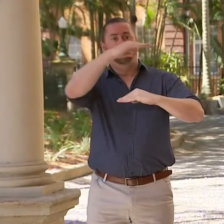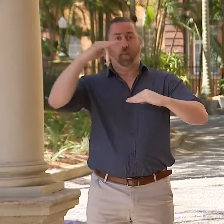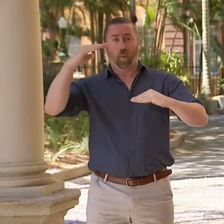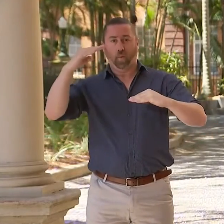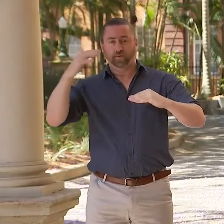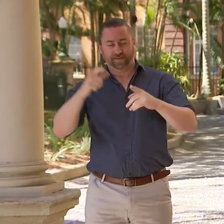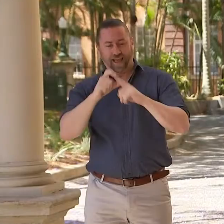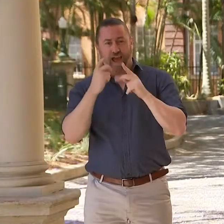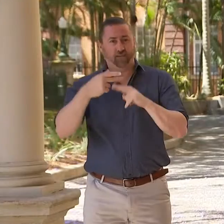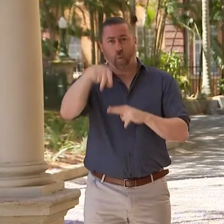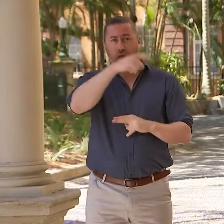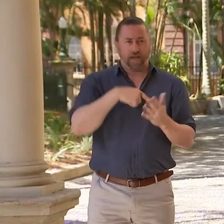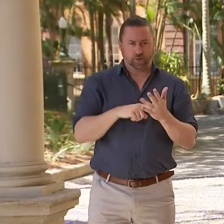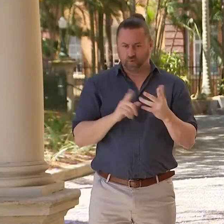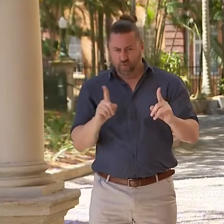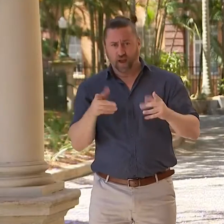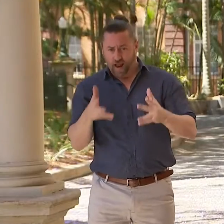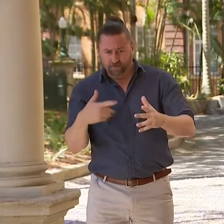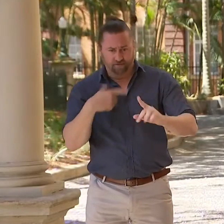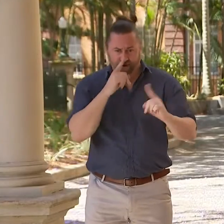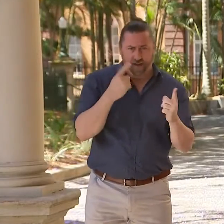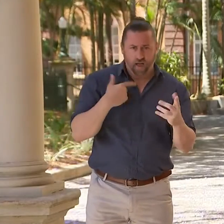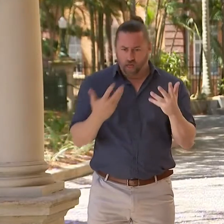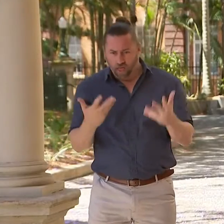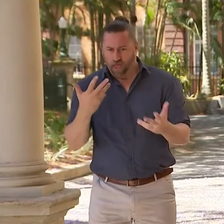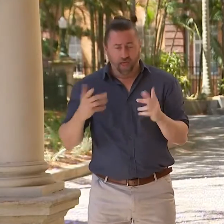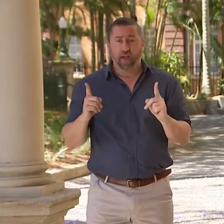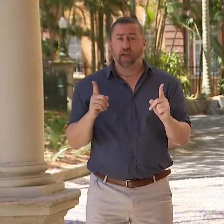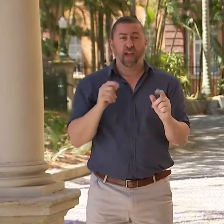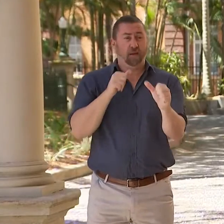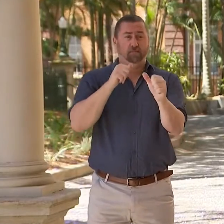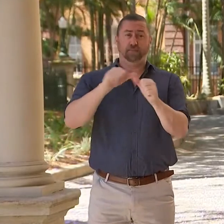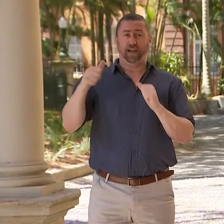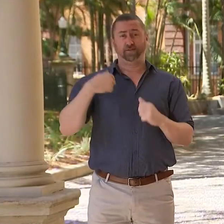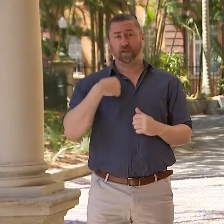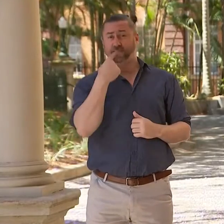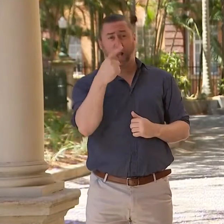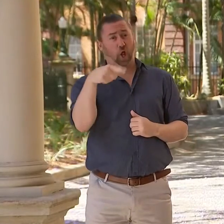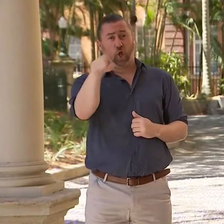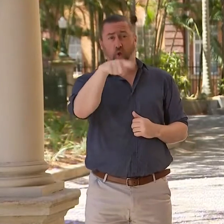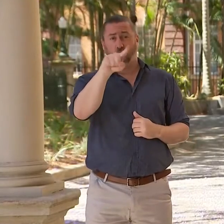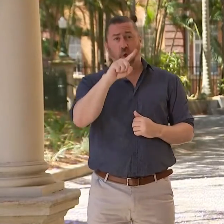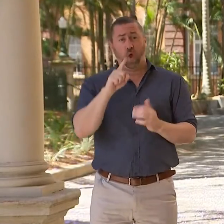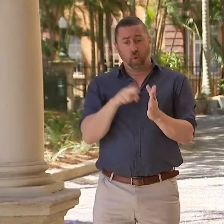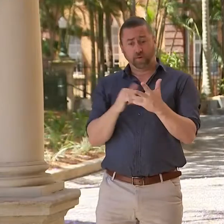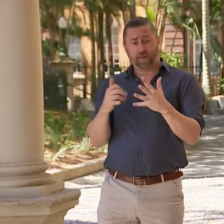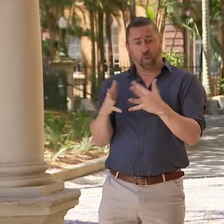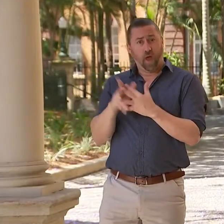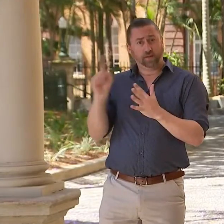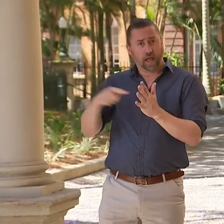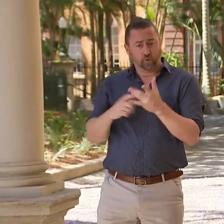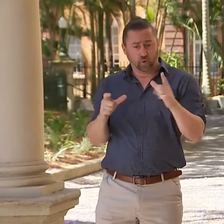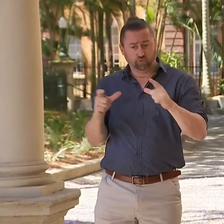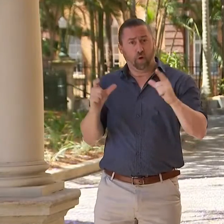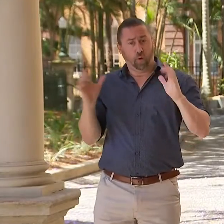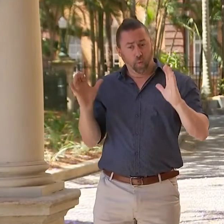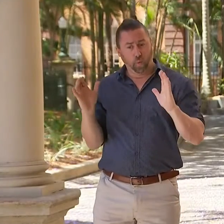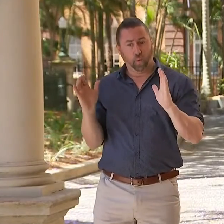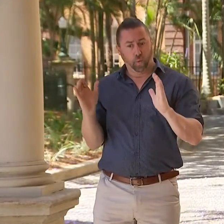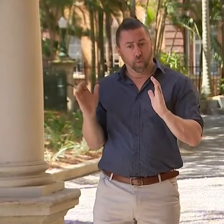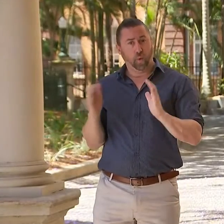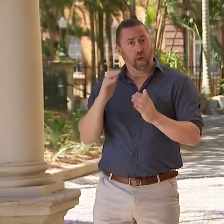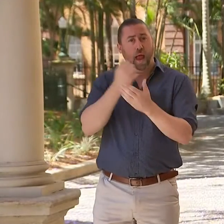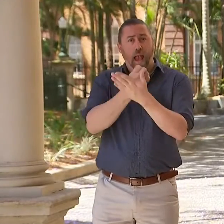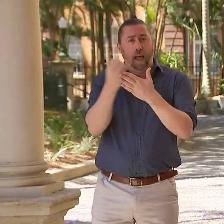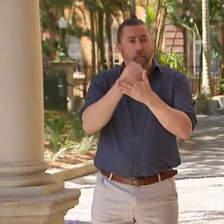understand it. So I think the best advice is just at the moment, while New South Wales gets their cases under control, and each day